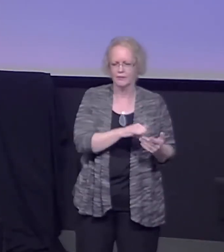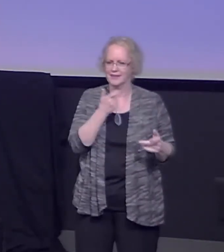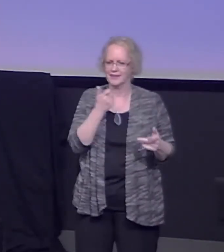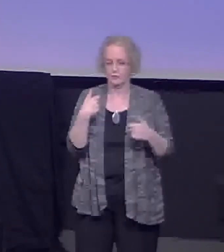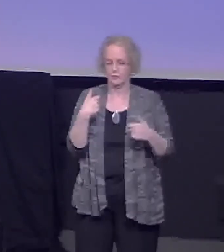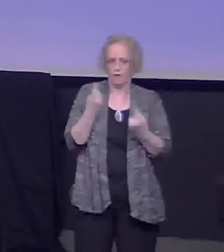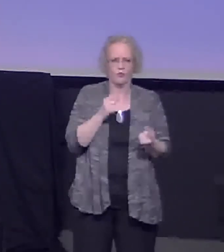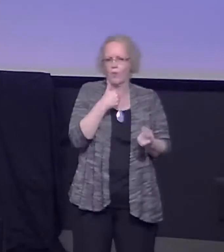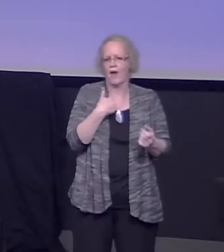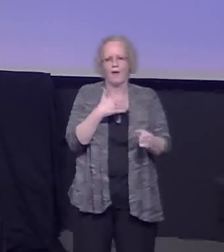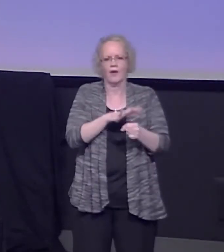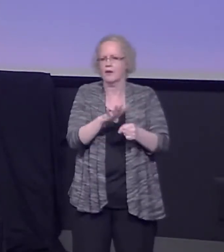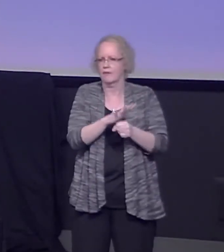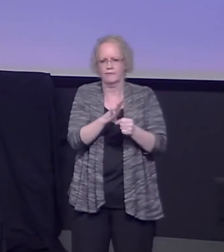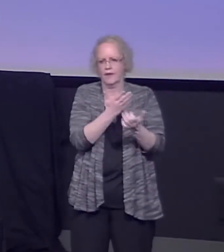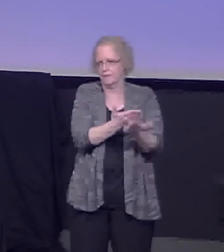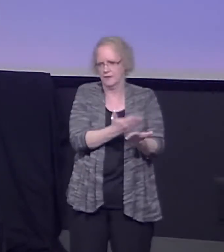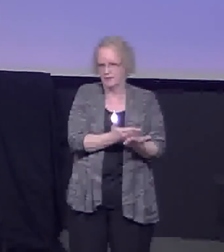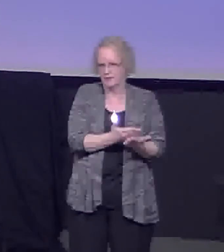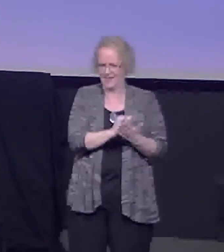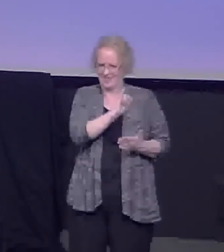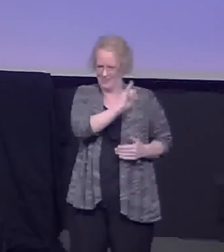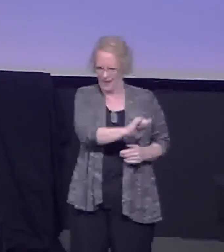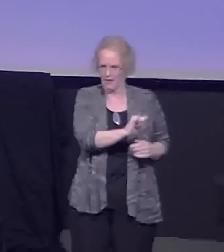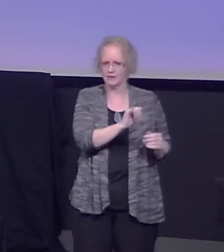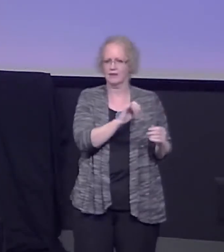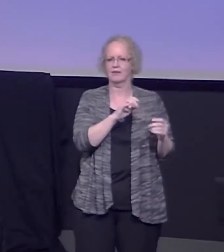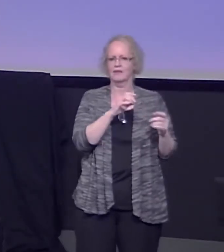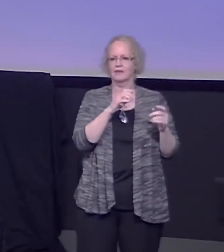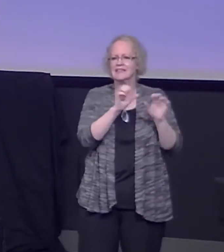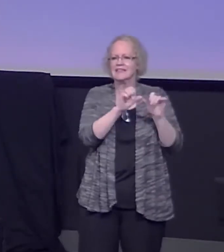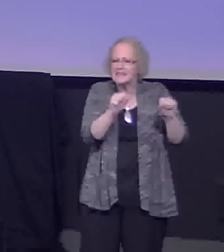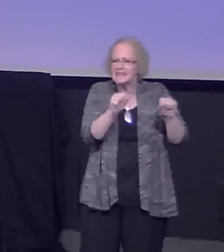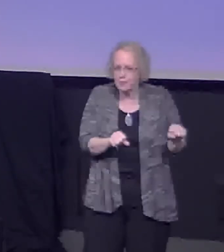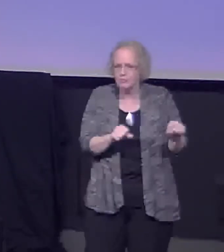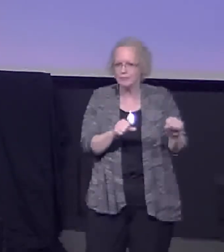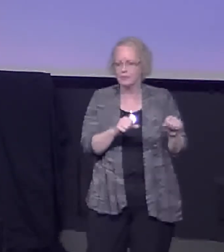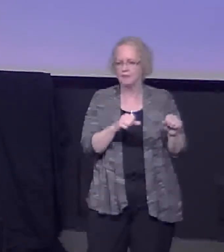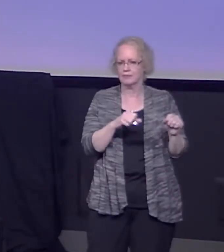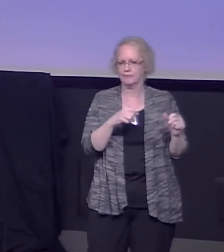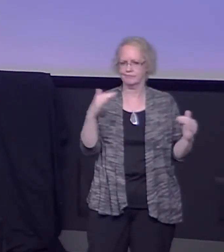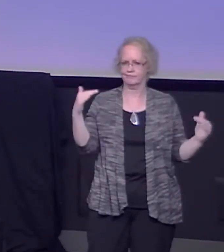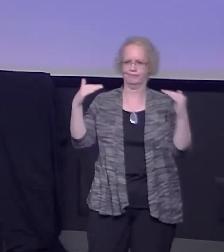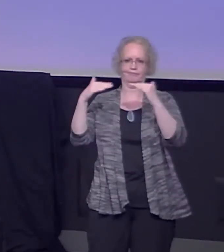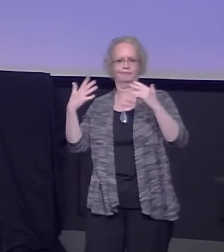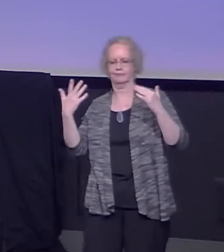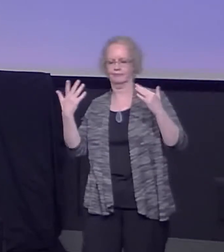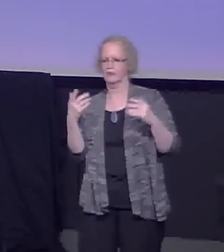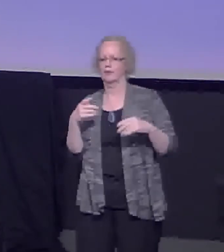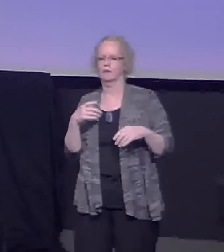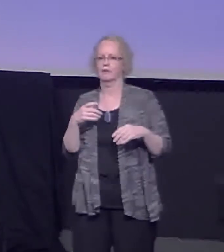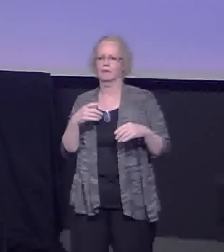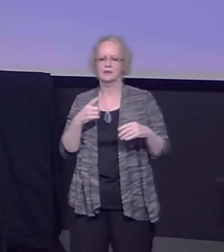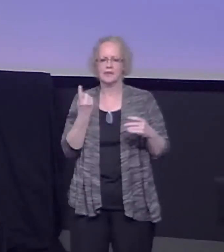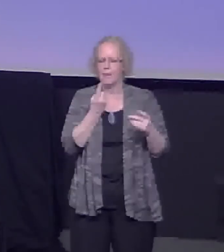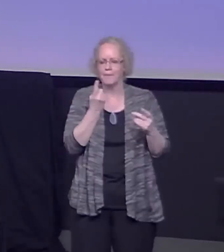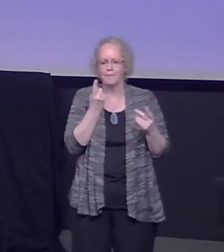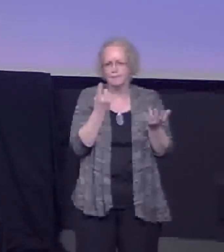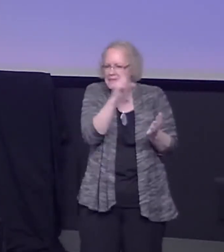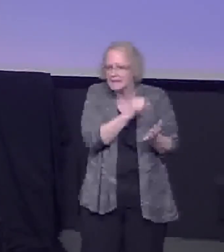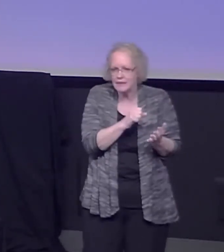evidence that this kind of referential system exists to the same extent. So there's the other component that may be